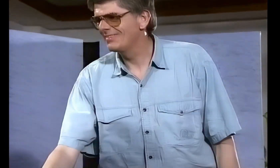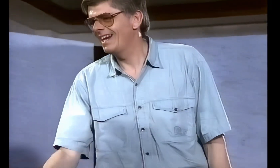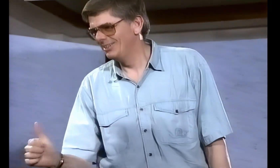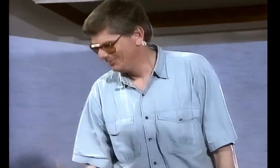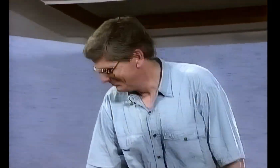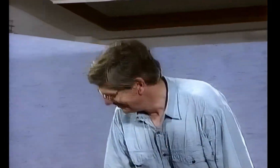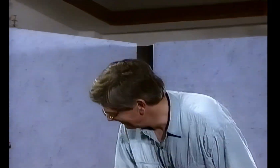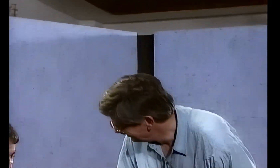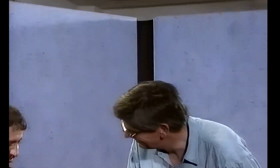Hello.